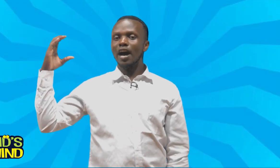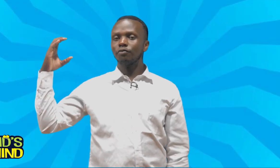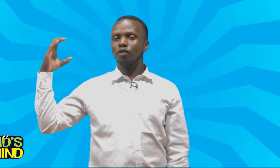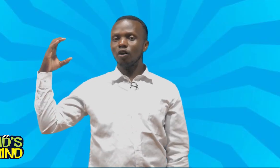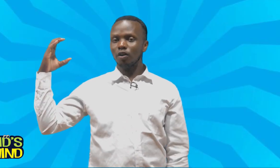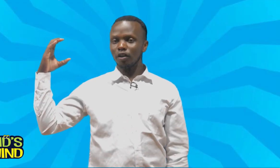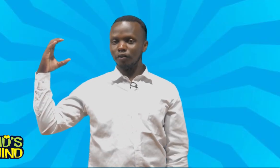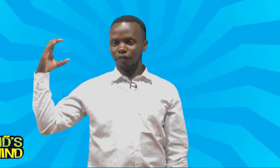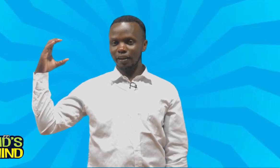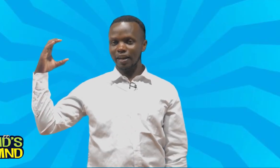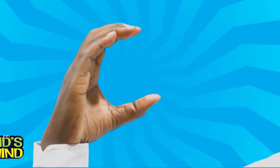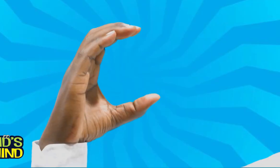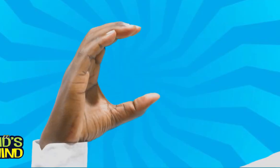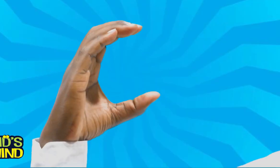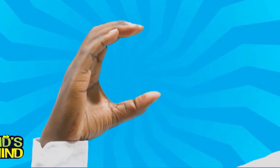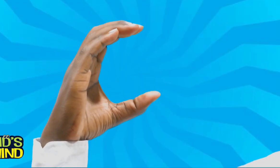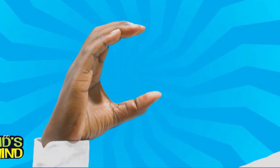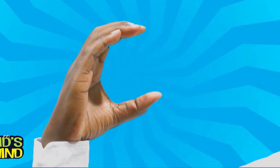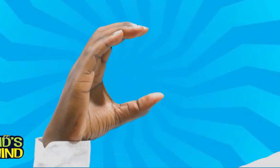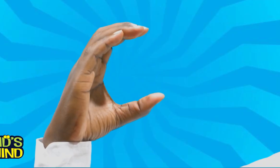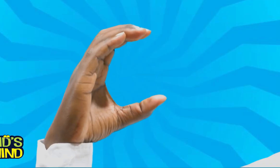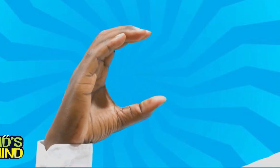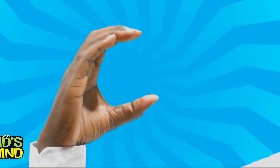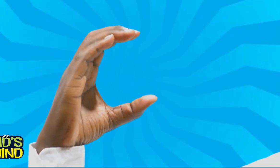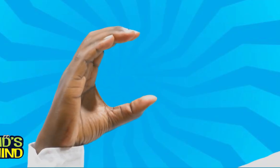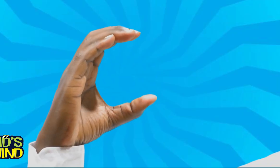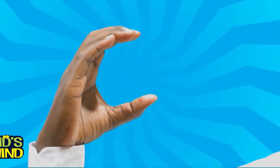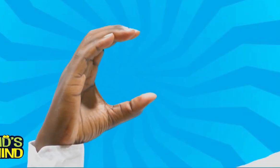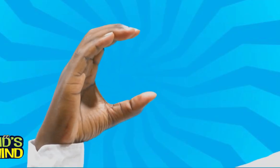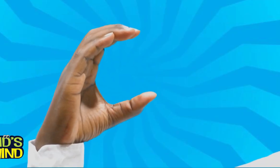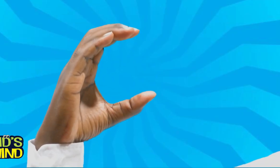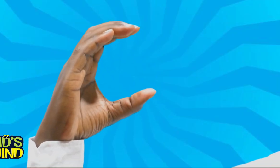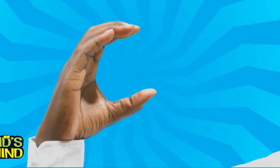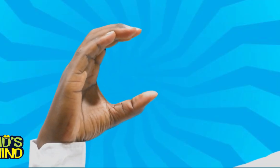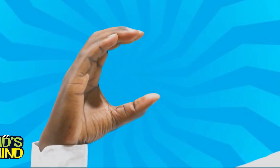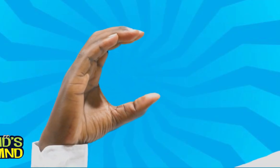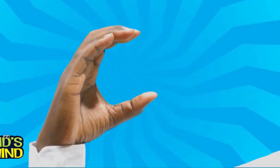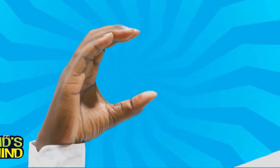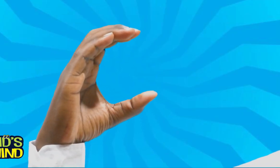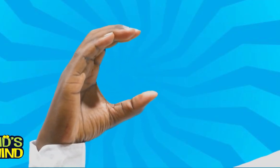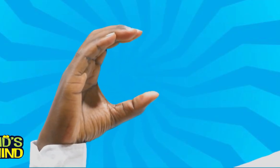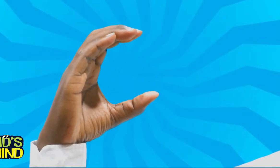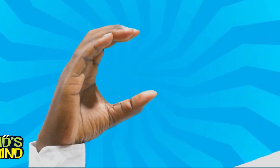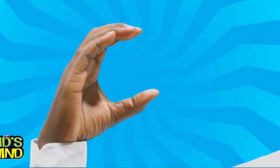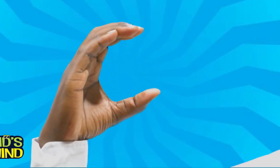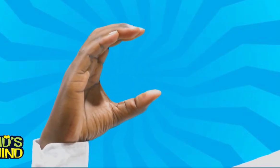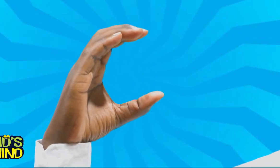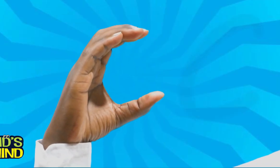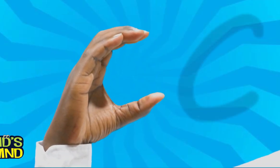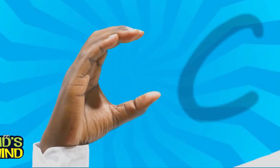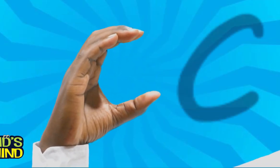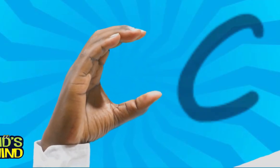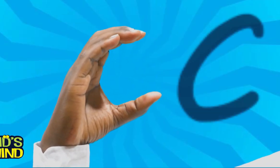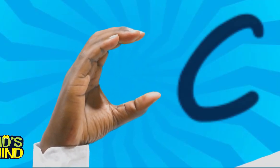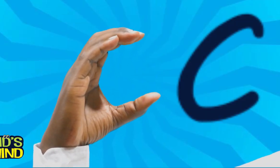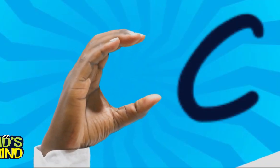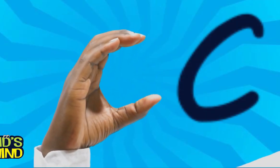curve all fingers, okay, like this. Then that's how you sign letter C. We sign